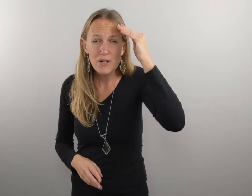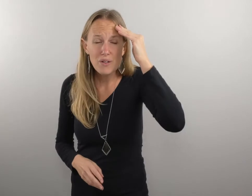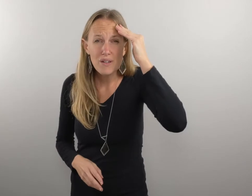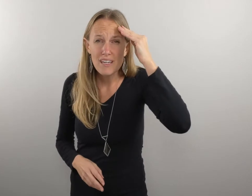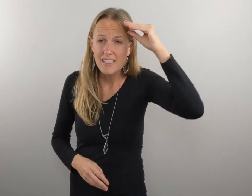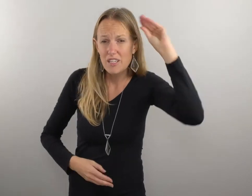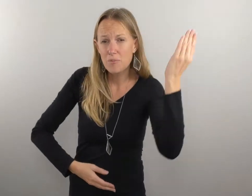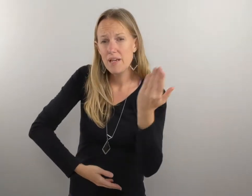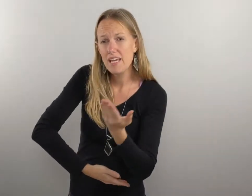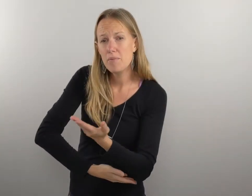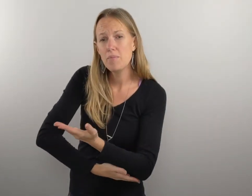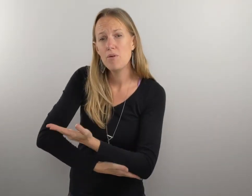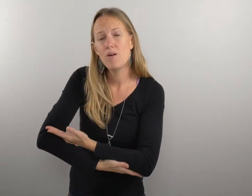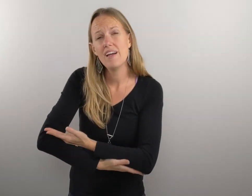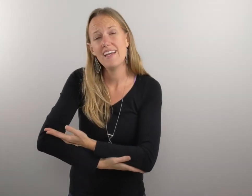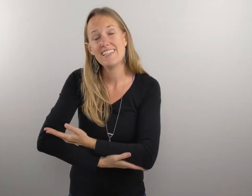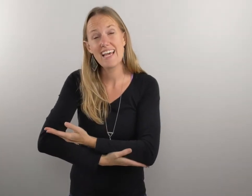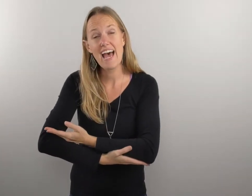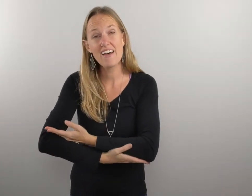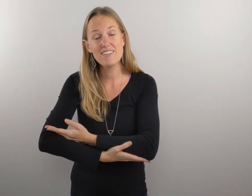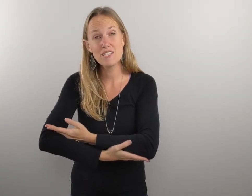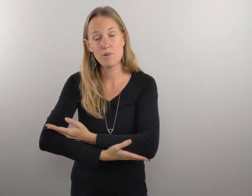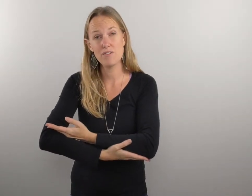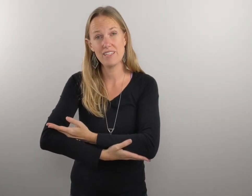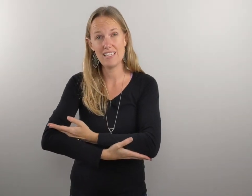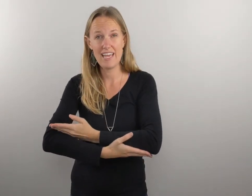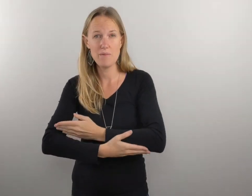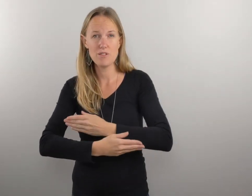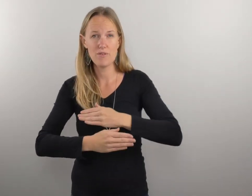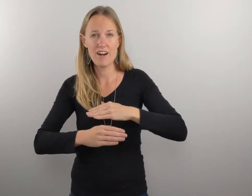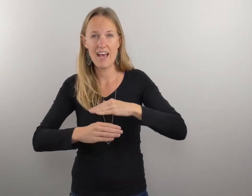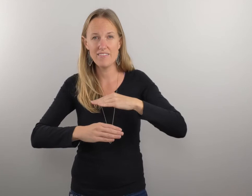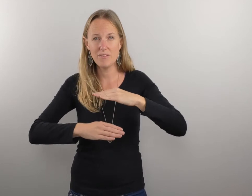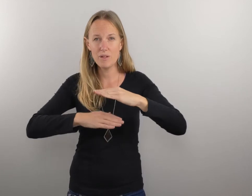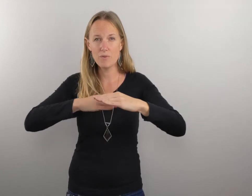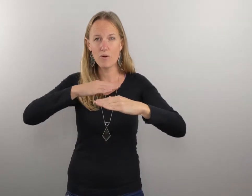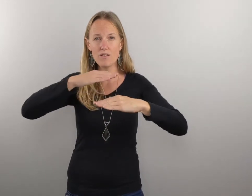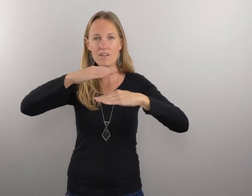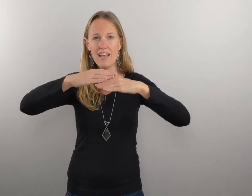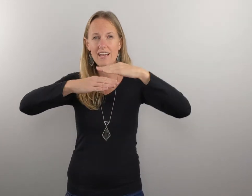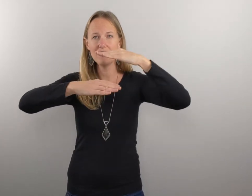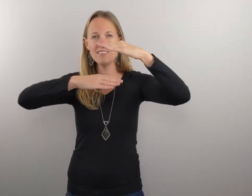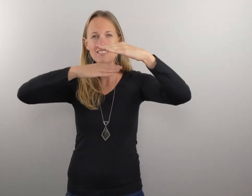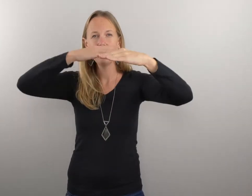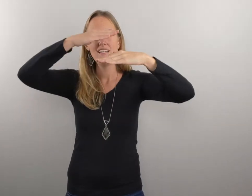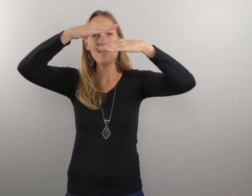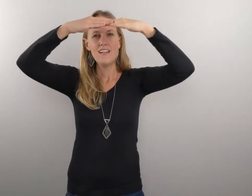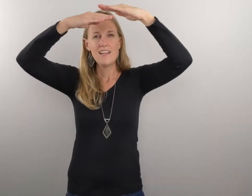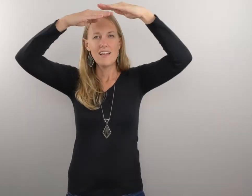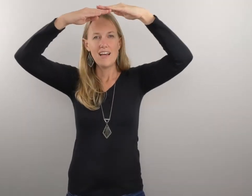know that your baby boy is heaven's perfect lamb? So for heaven, we roll our hands